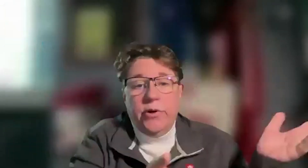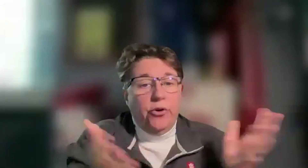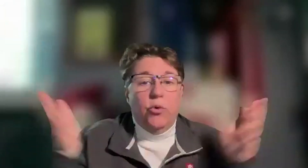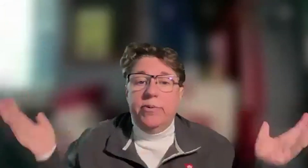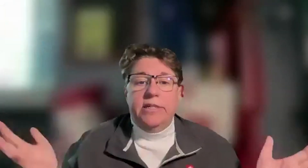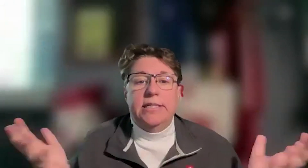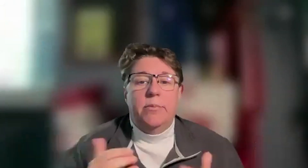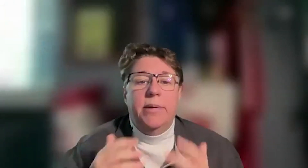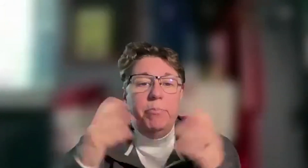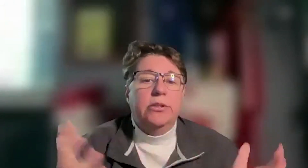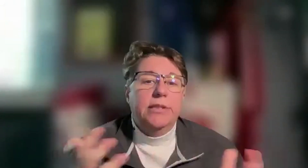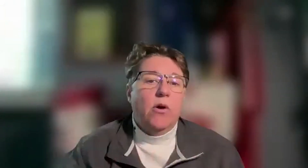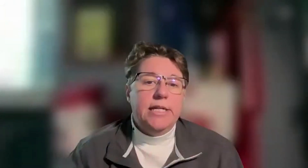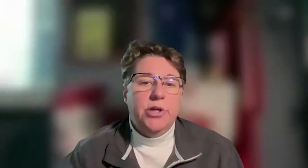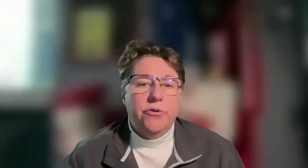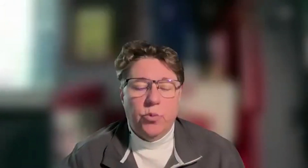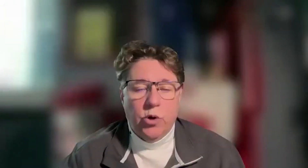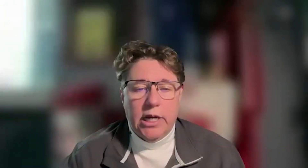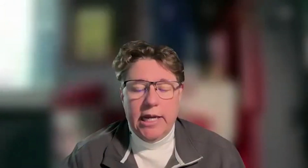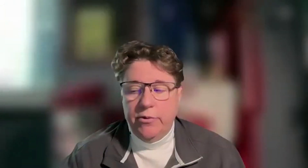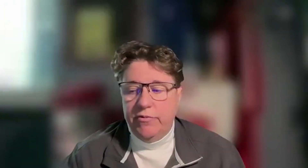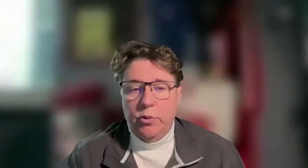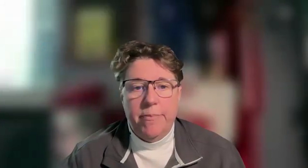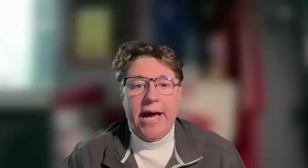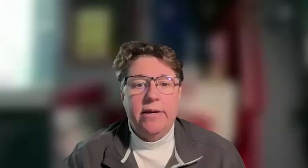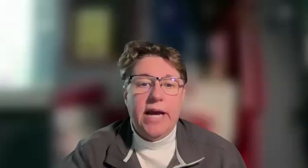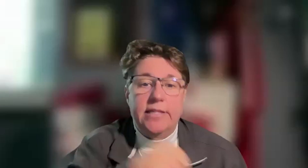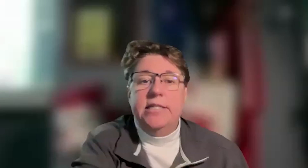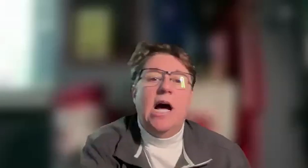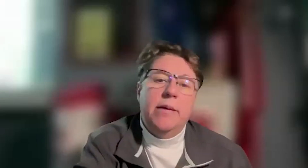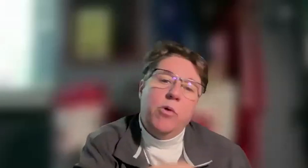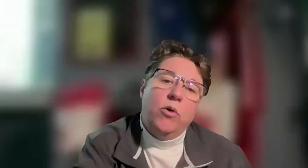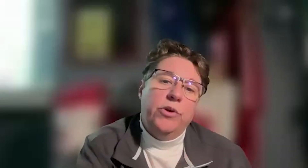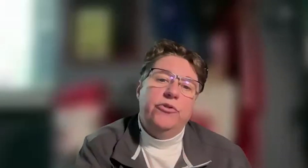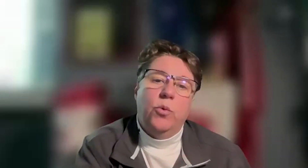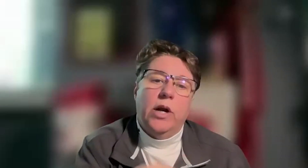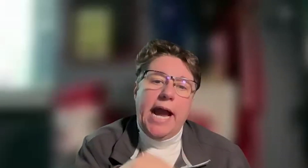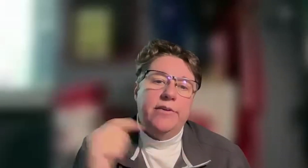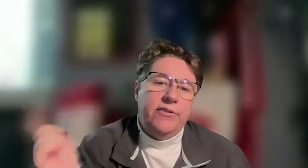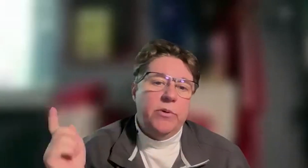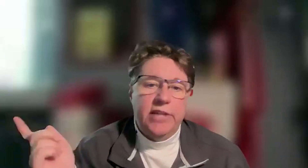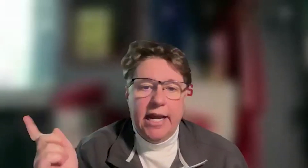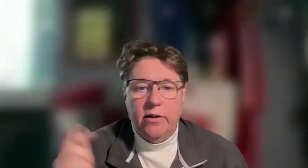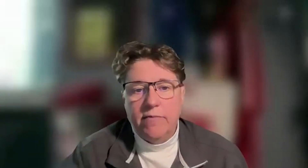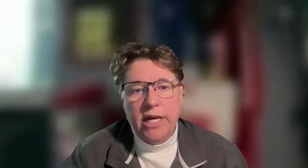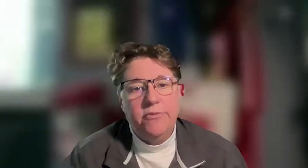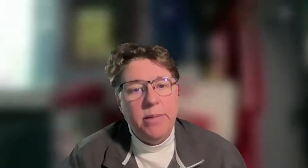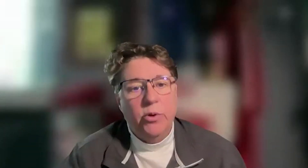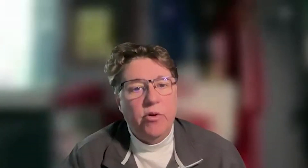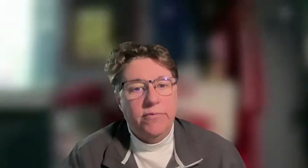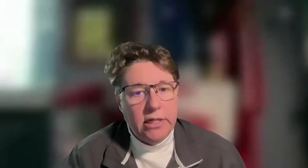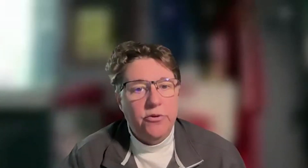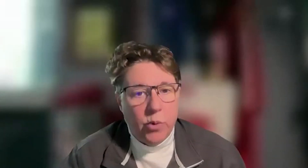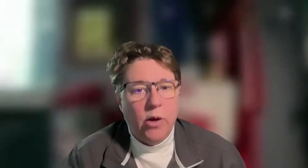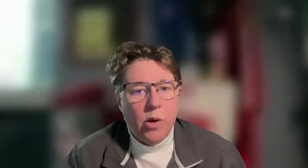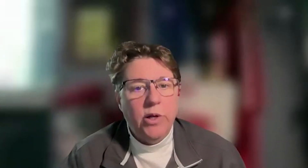Stefan, I mean, there's a group of us that have been building on each other's work, and I would feel really bad if at the time our original work had some of the Ada Lovelace